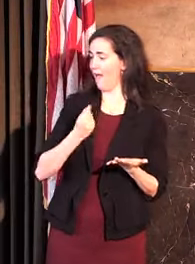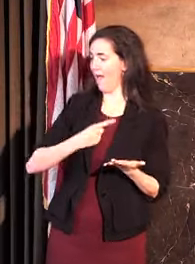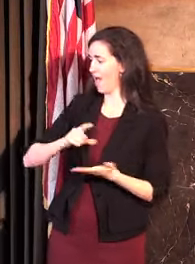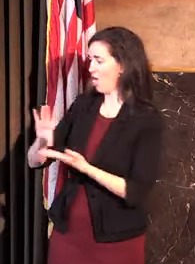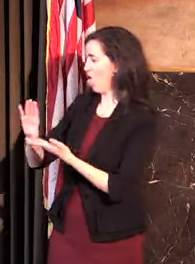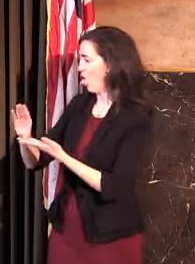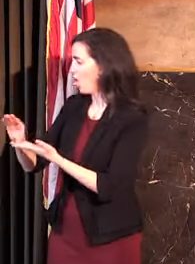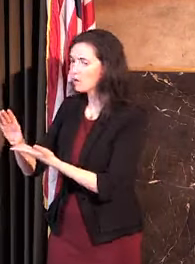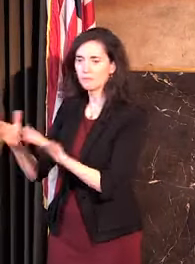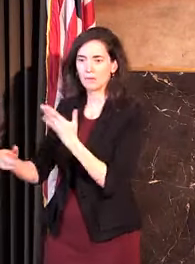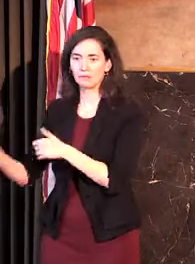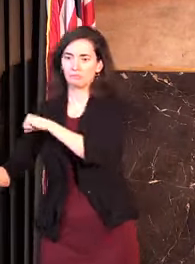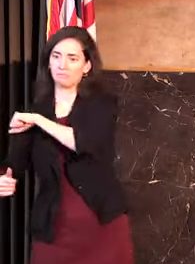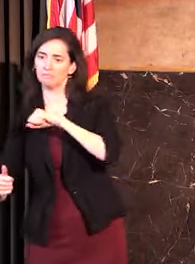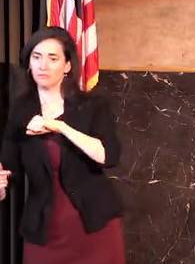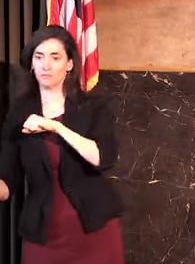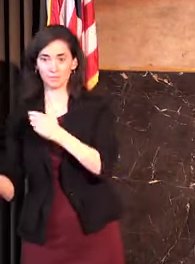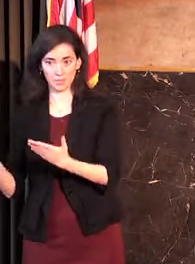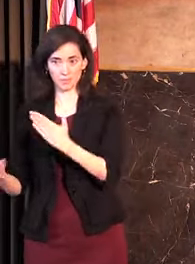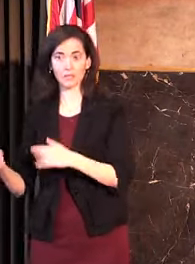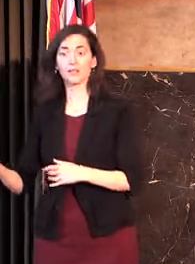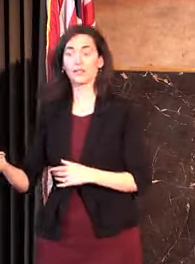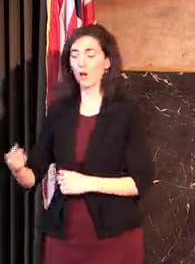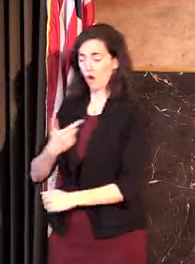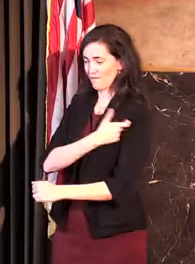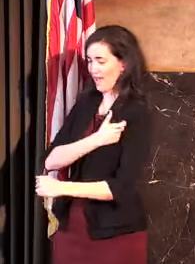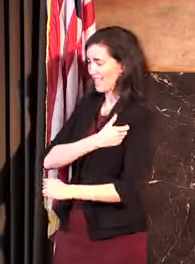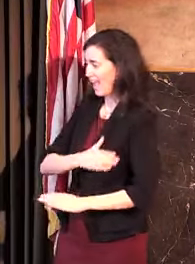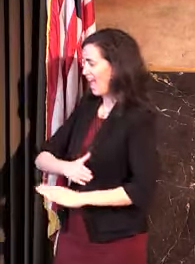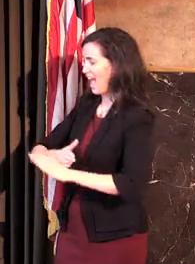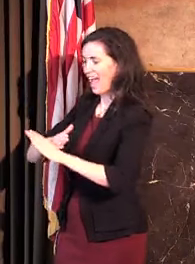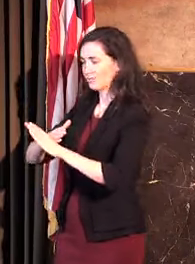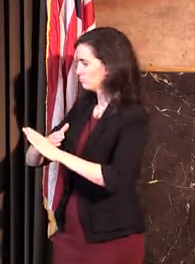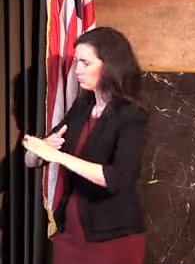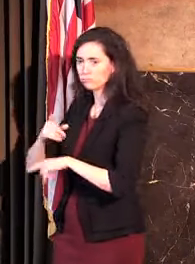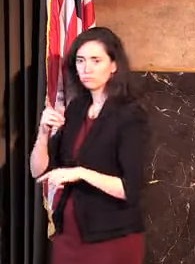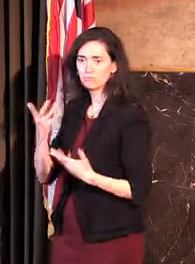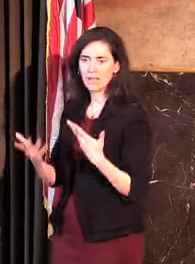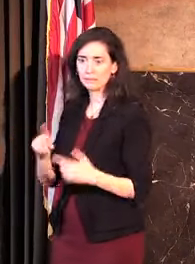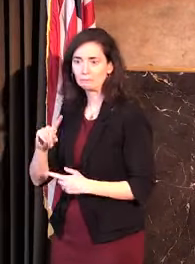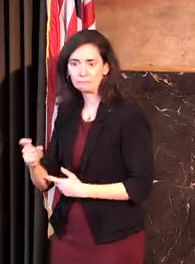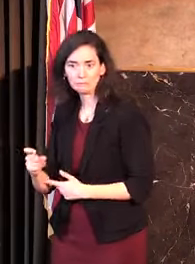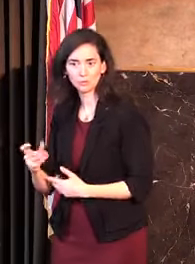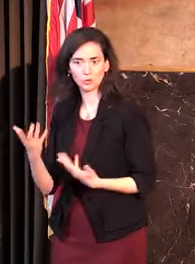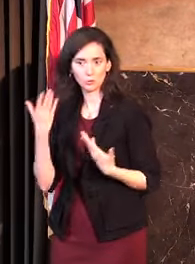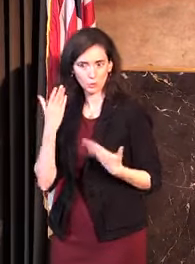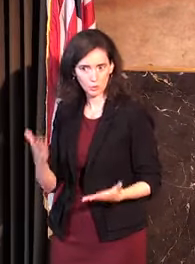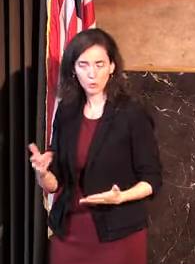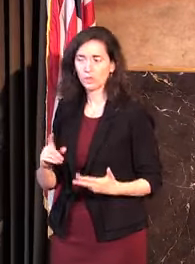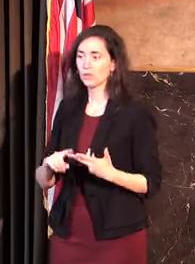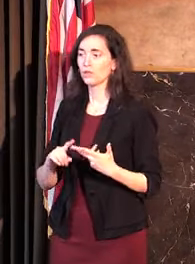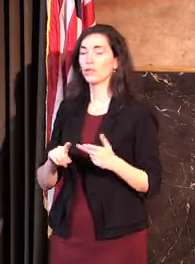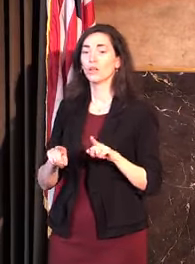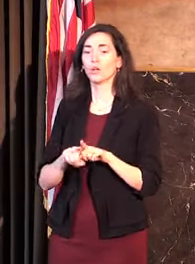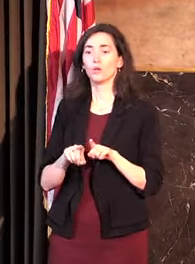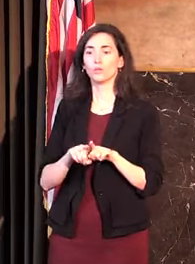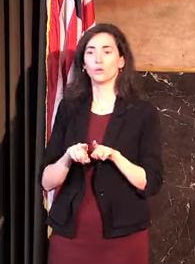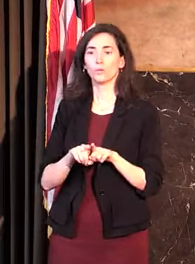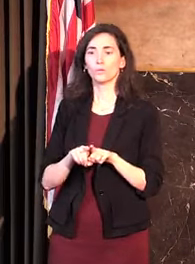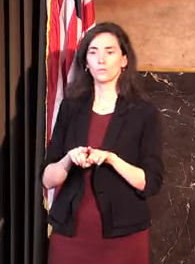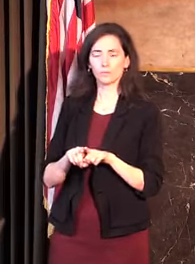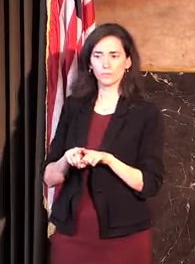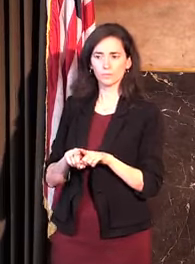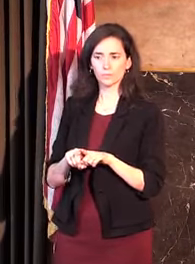monoclonal antibodies, resistance to vaccines that we have available to us, and resistance to the partial